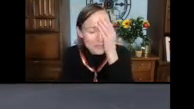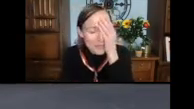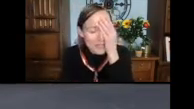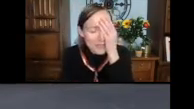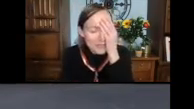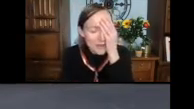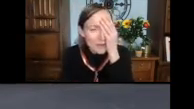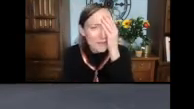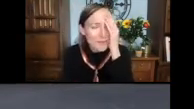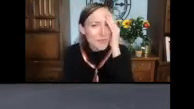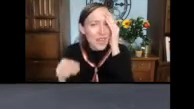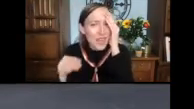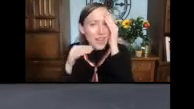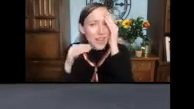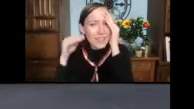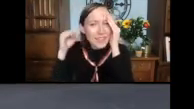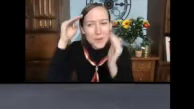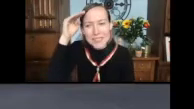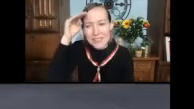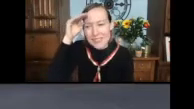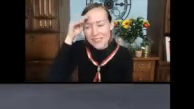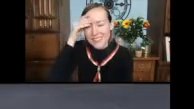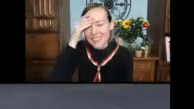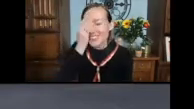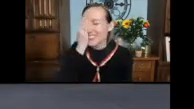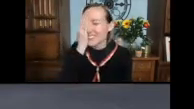I'm trying to remember. I know